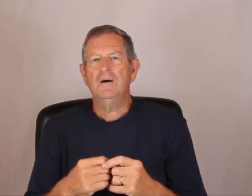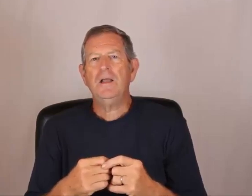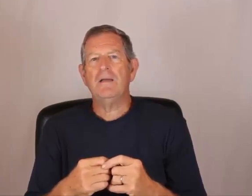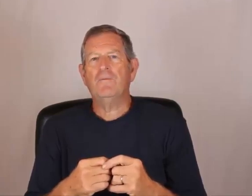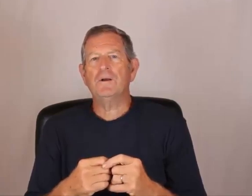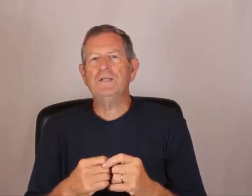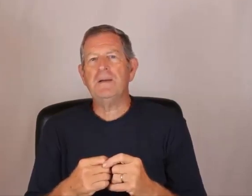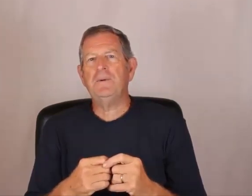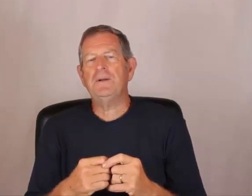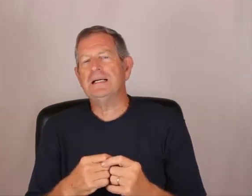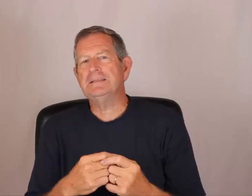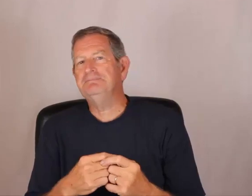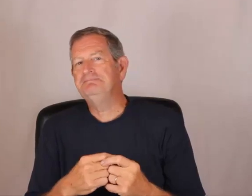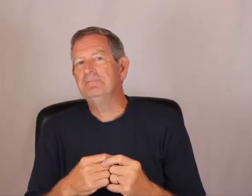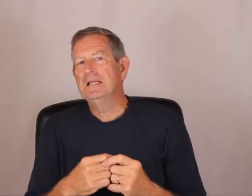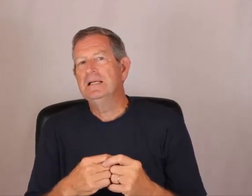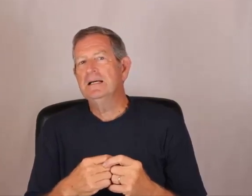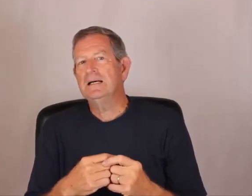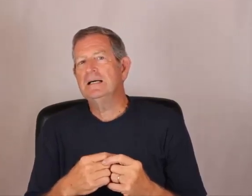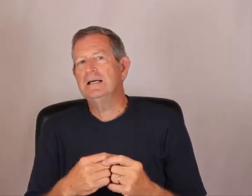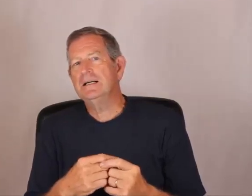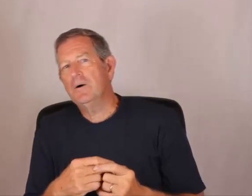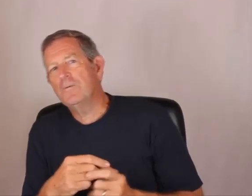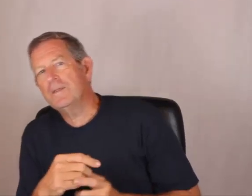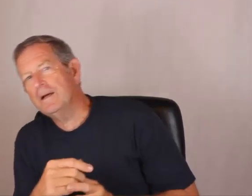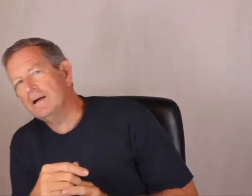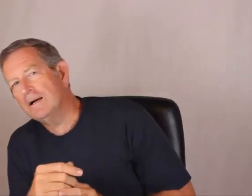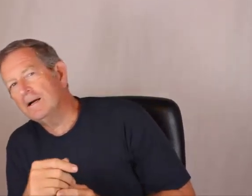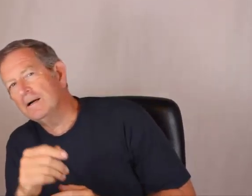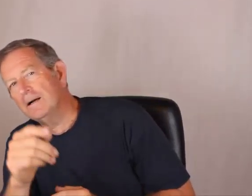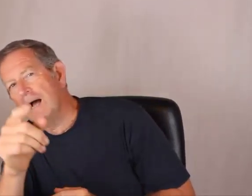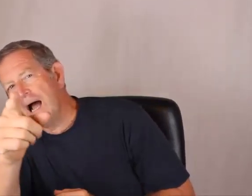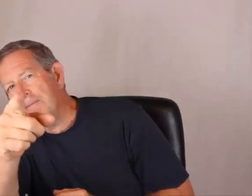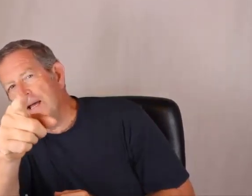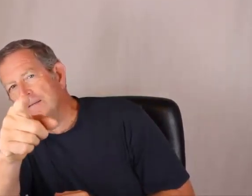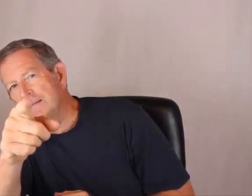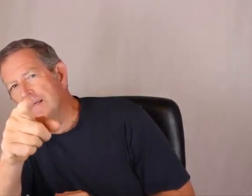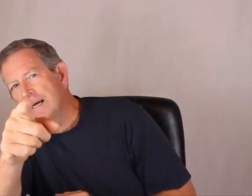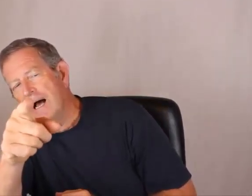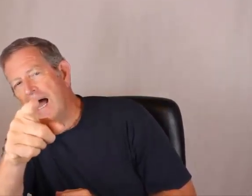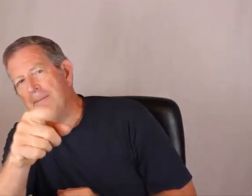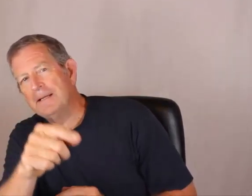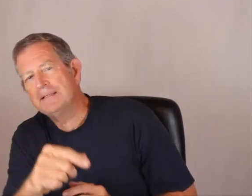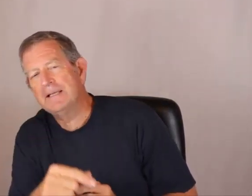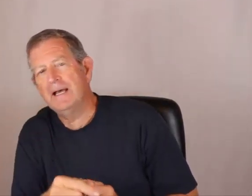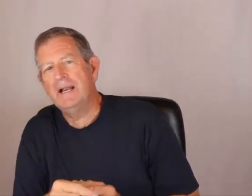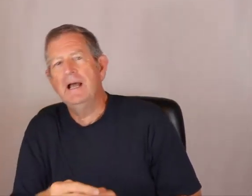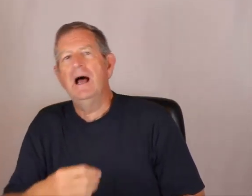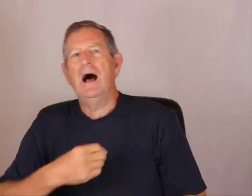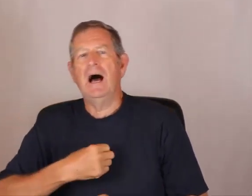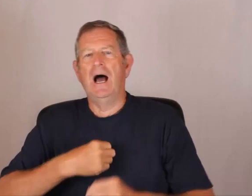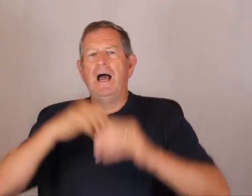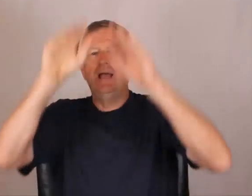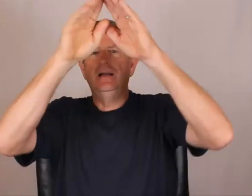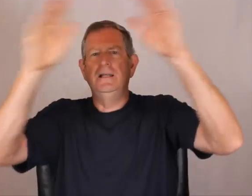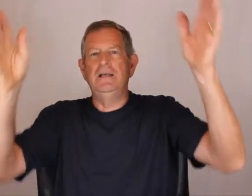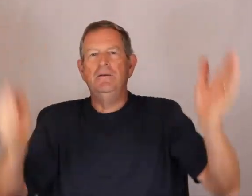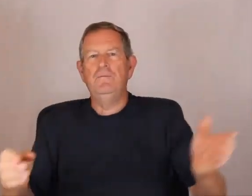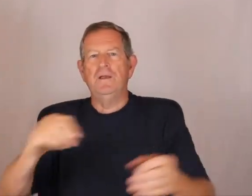Okay, for example, over there, Ahmed said, I live